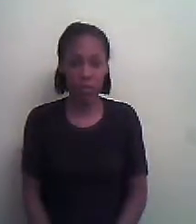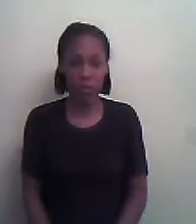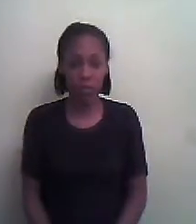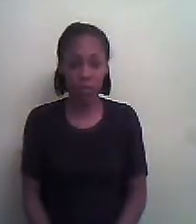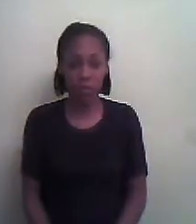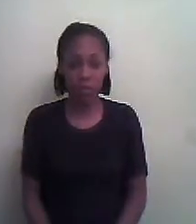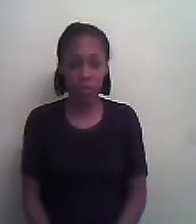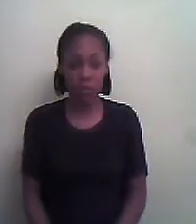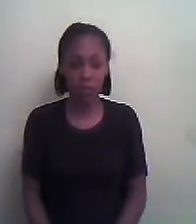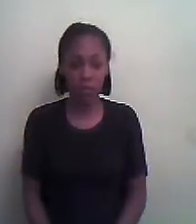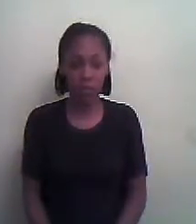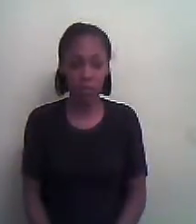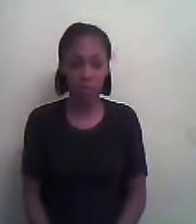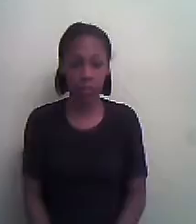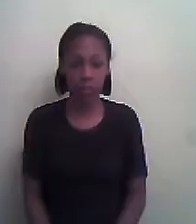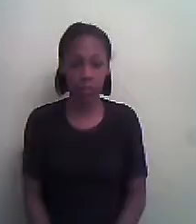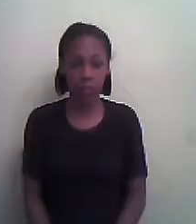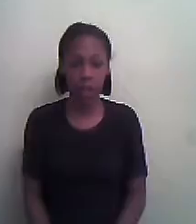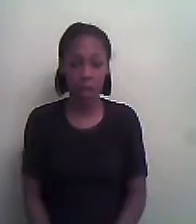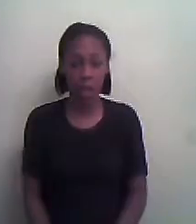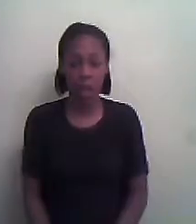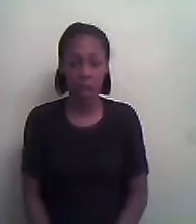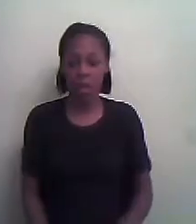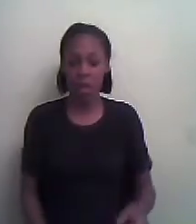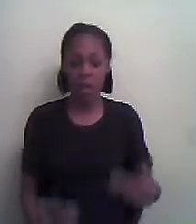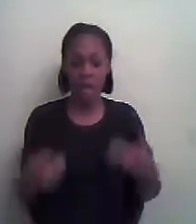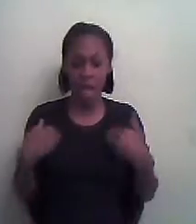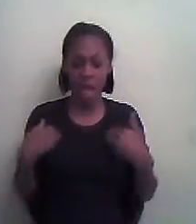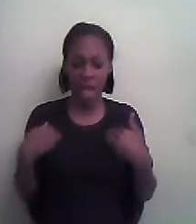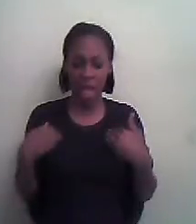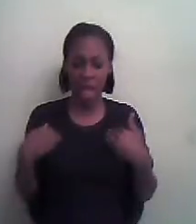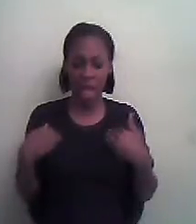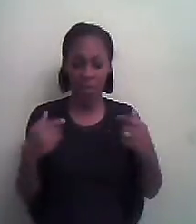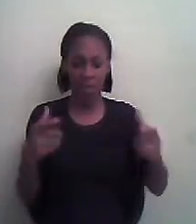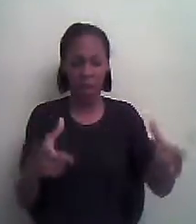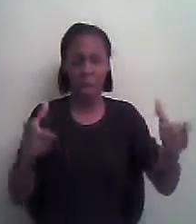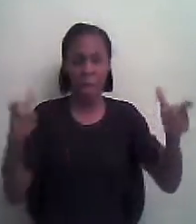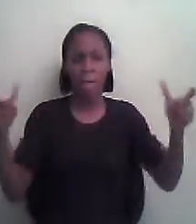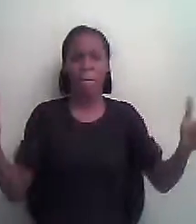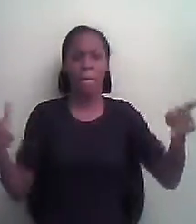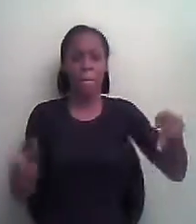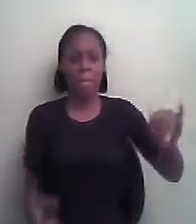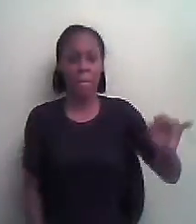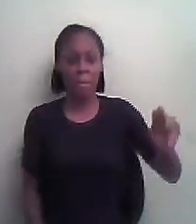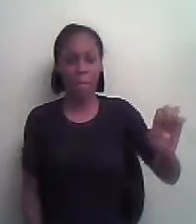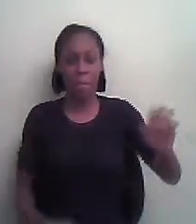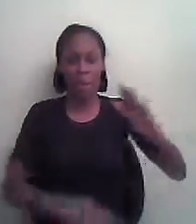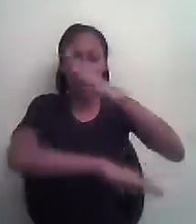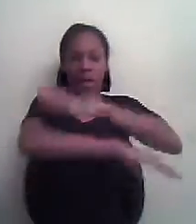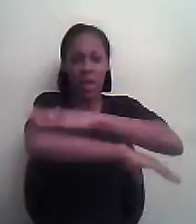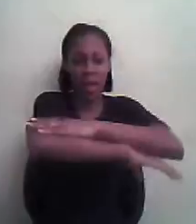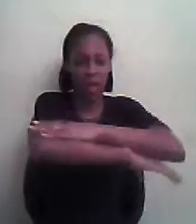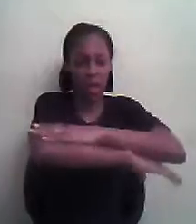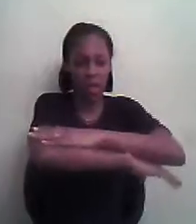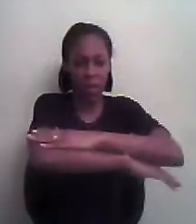There was a huge pine table in the kitchen with an old red settle where the farm workers used to come and sit and